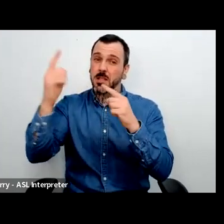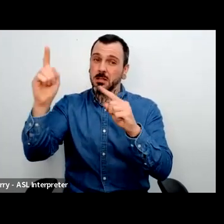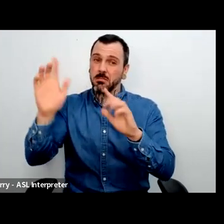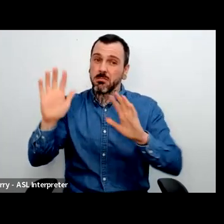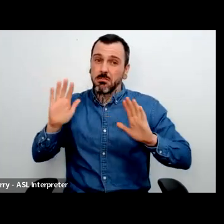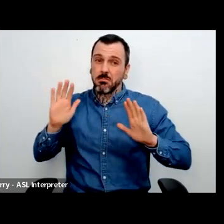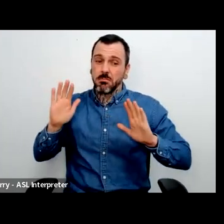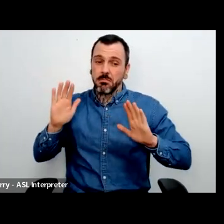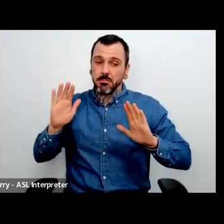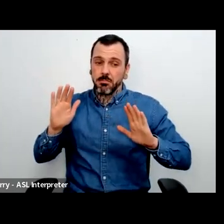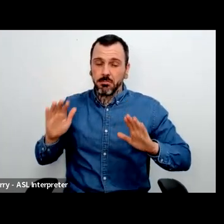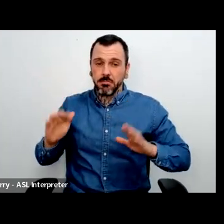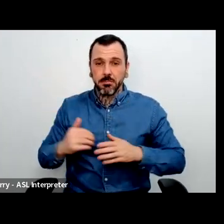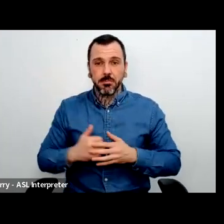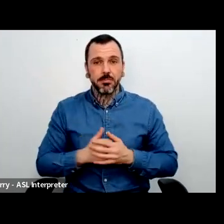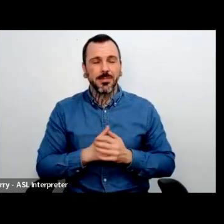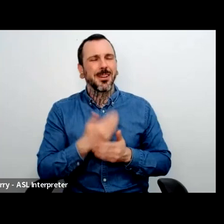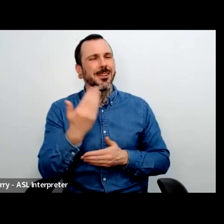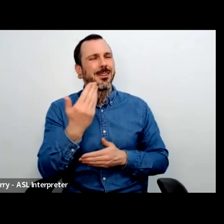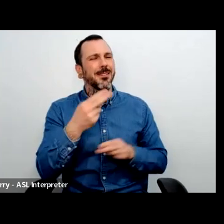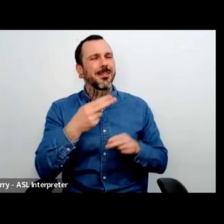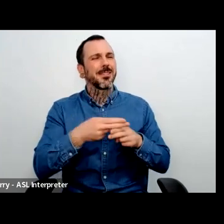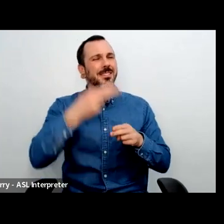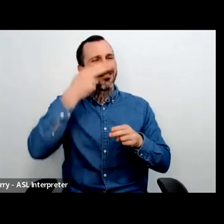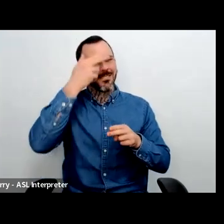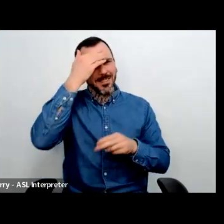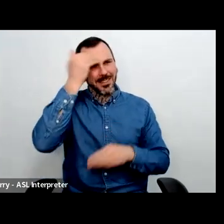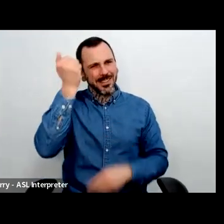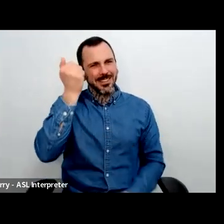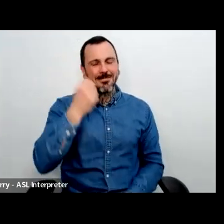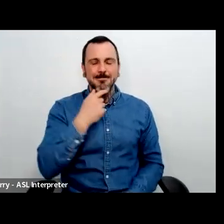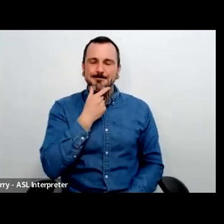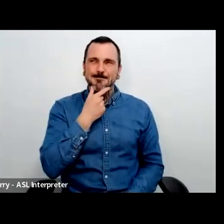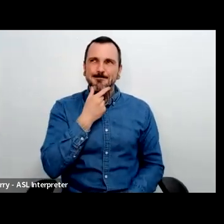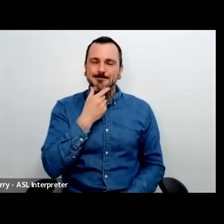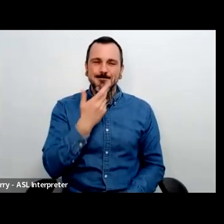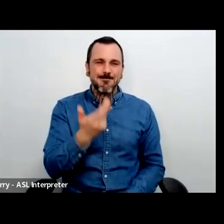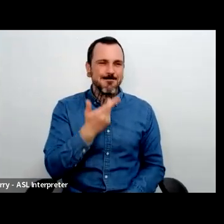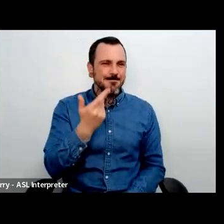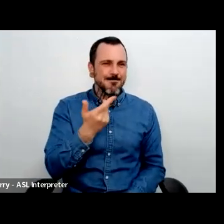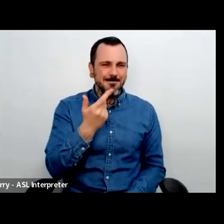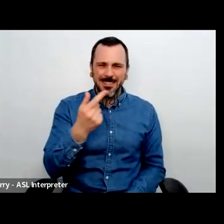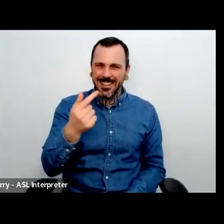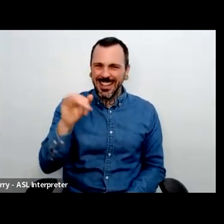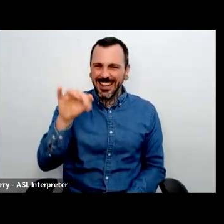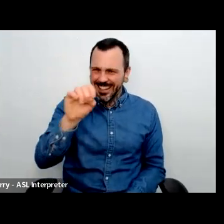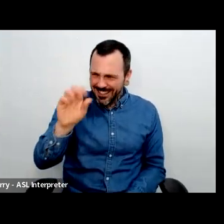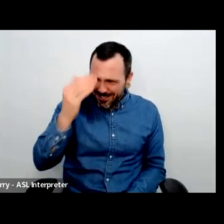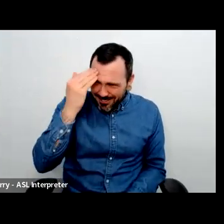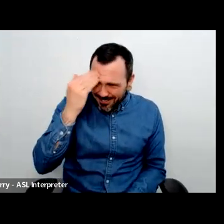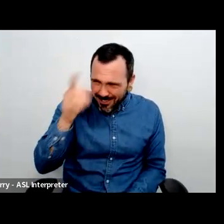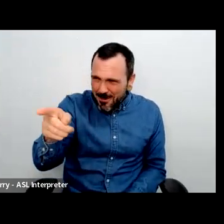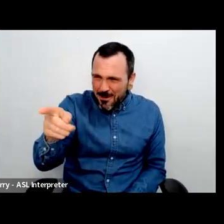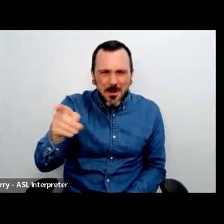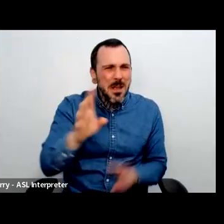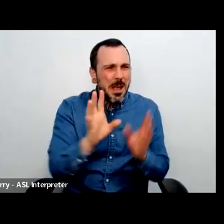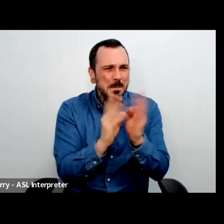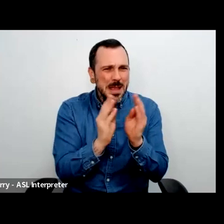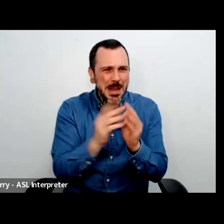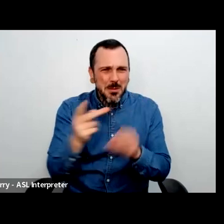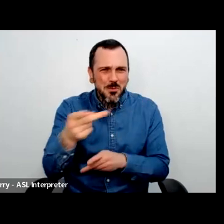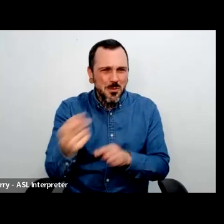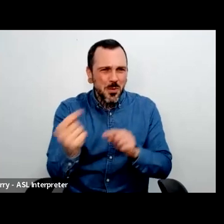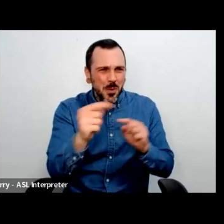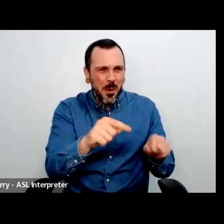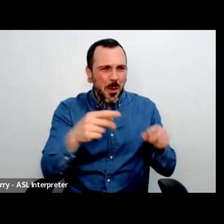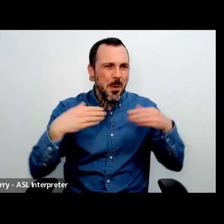that thing. I've forgotten his name. I wish I could remember it. I was at some Gideon, the guy. We were at that meeting with the minister,